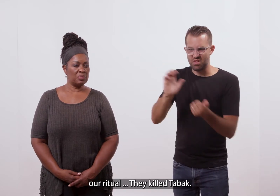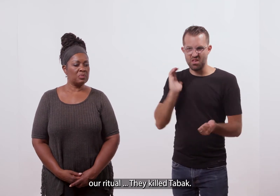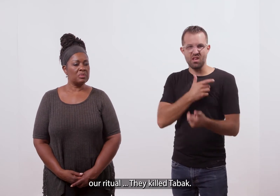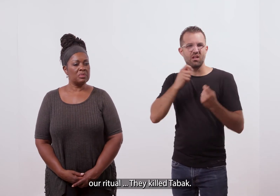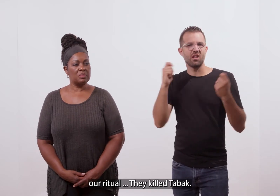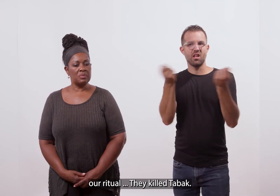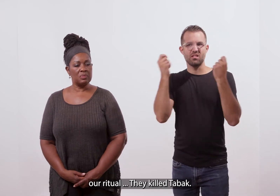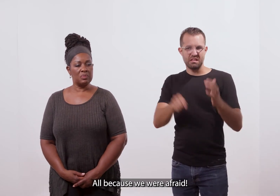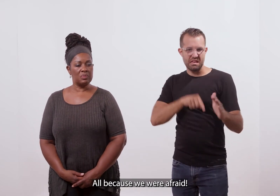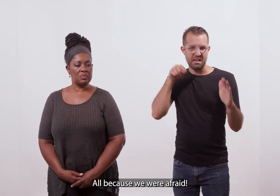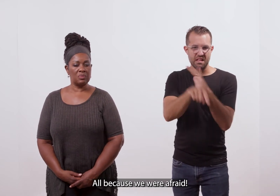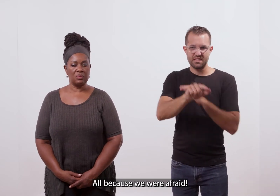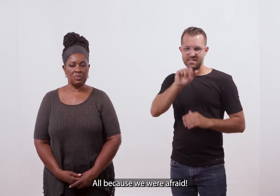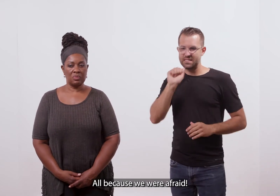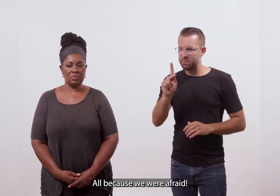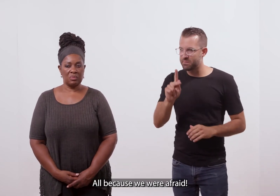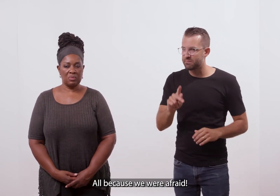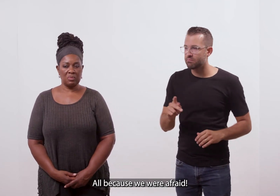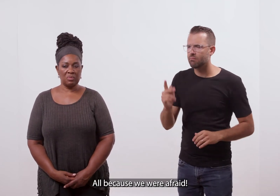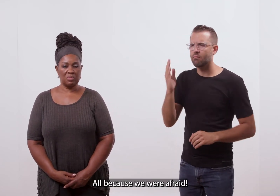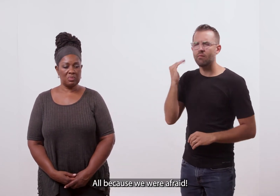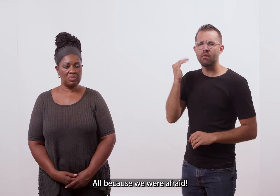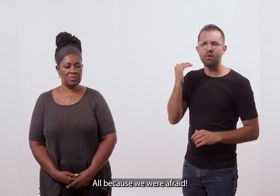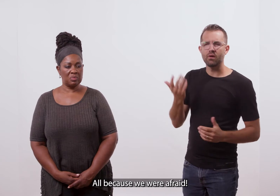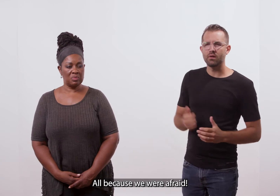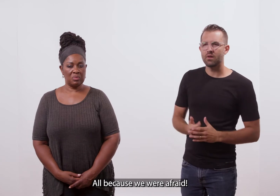Tamak. All because we